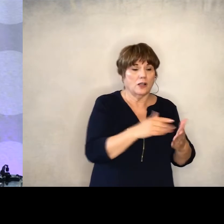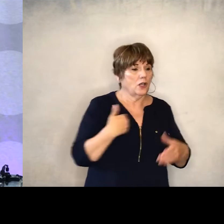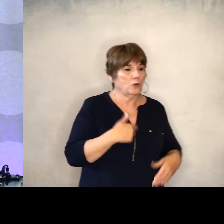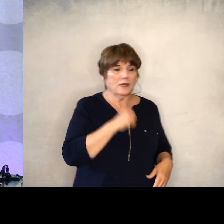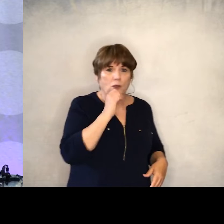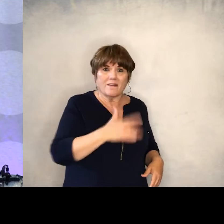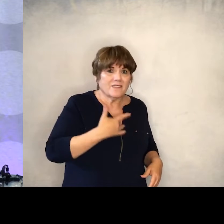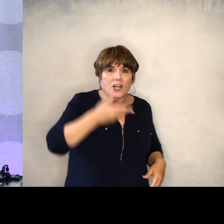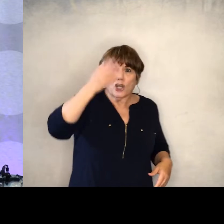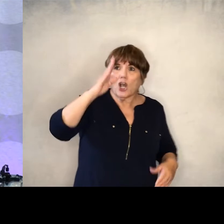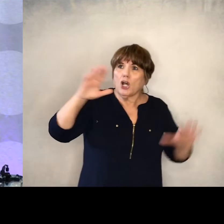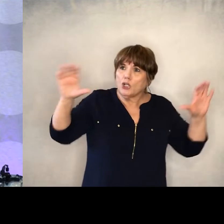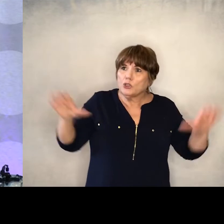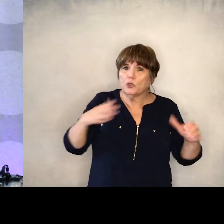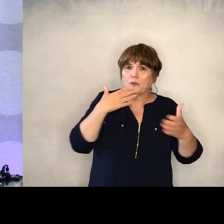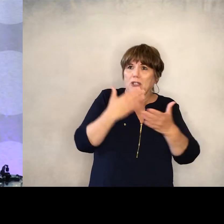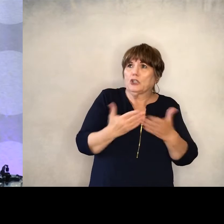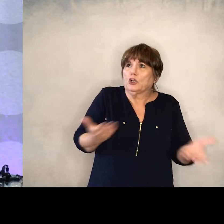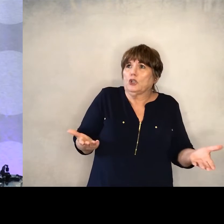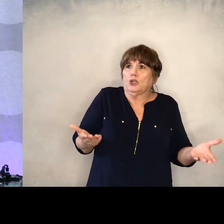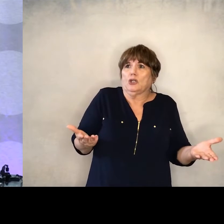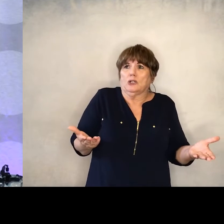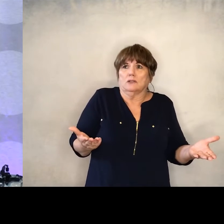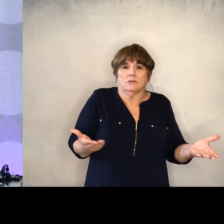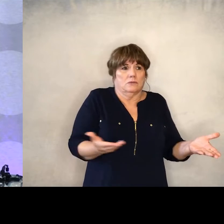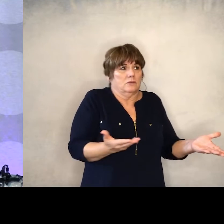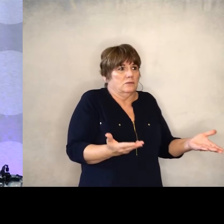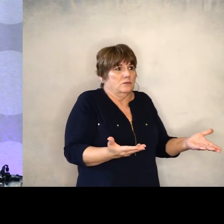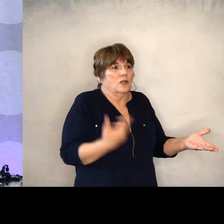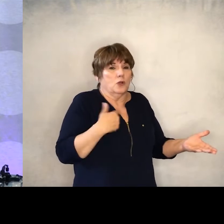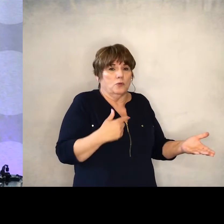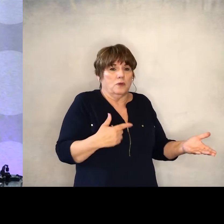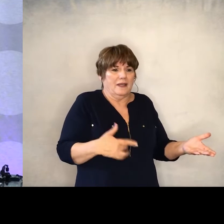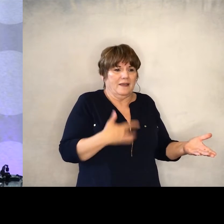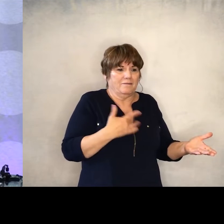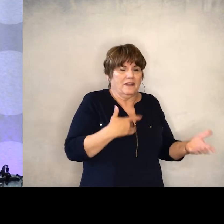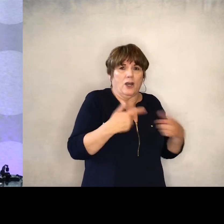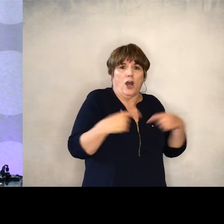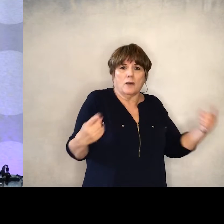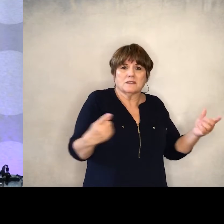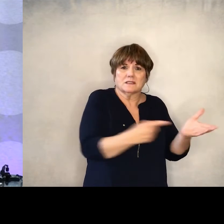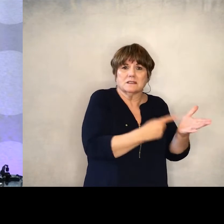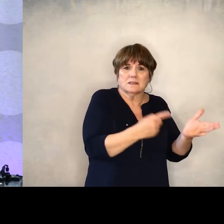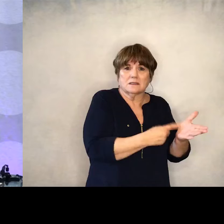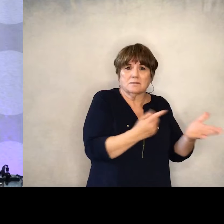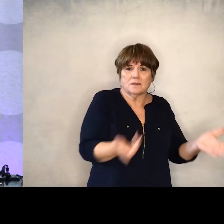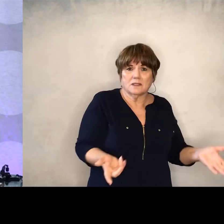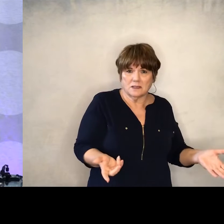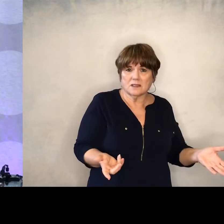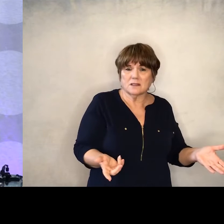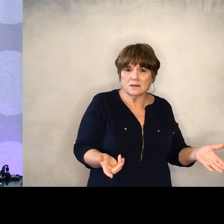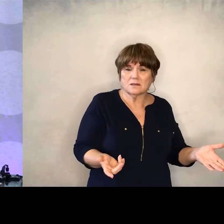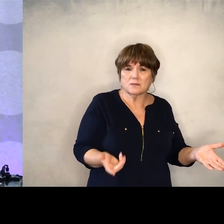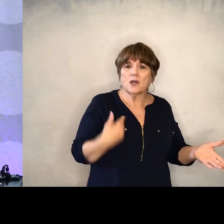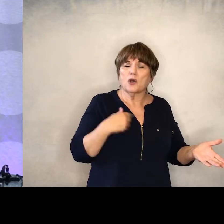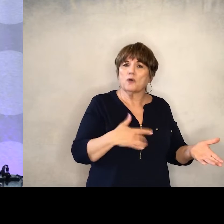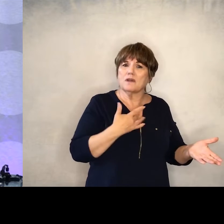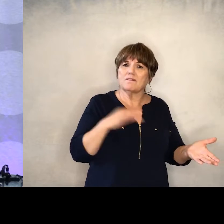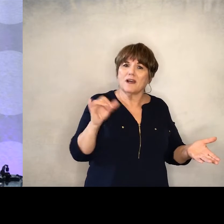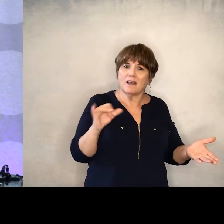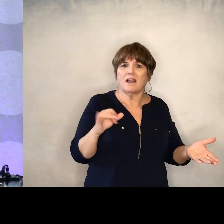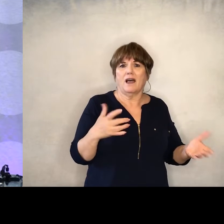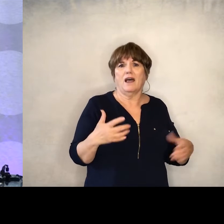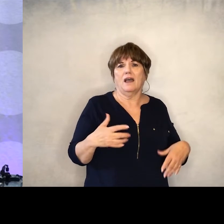doing good at all in the short term. We feel the exact opposite. We feel like we're being ground down